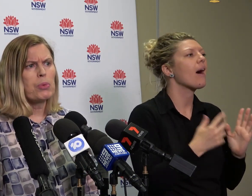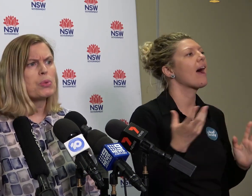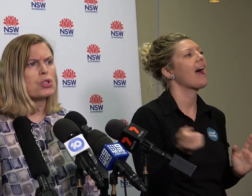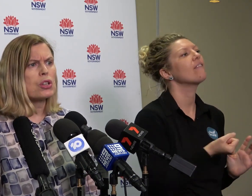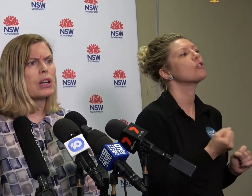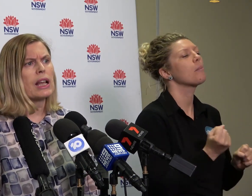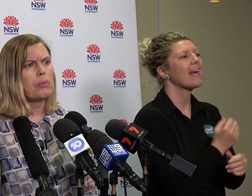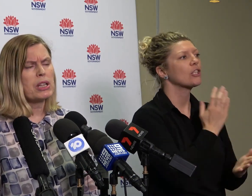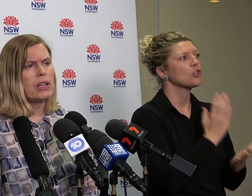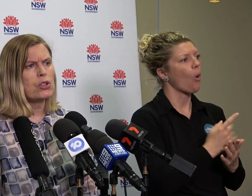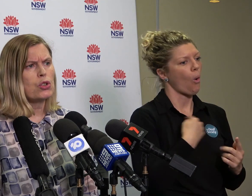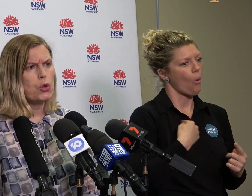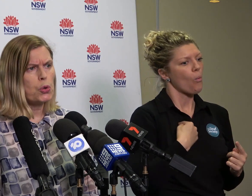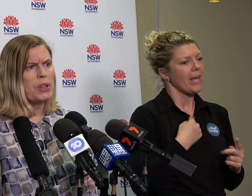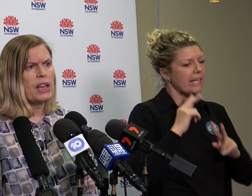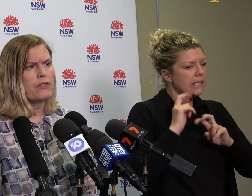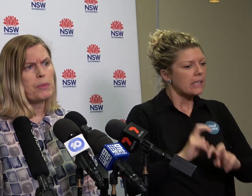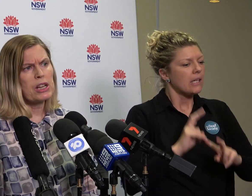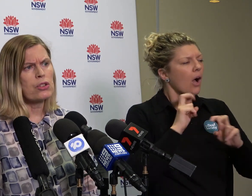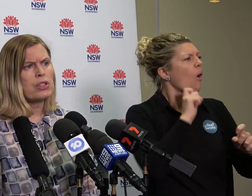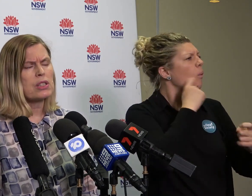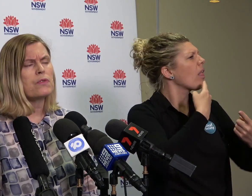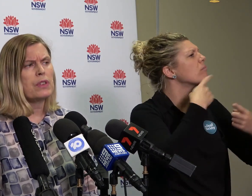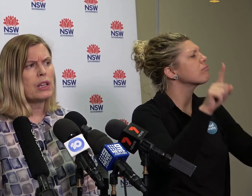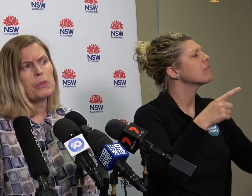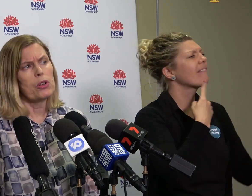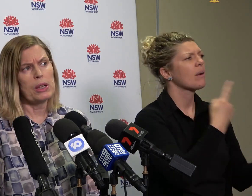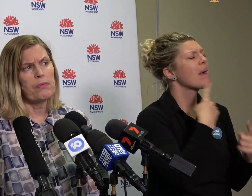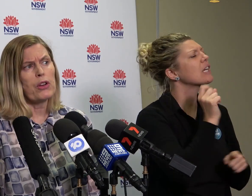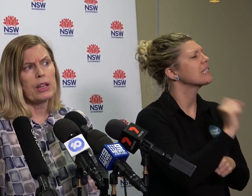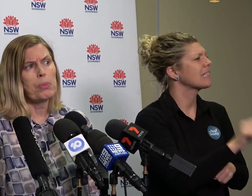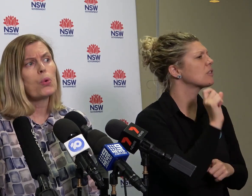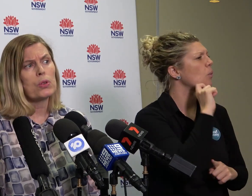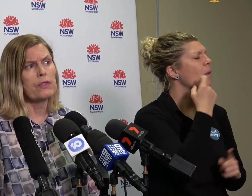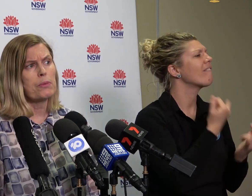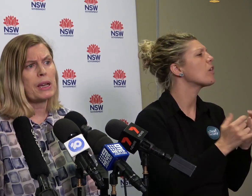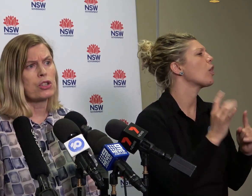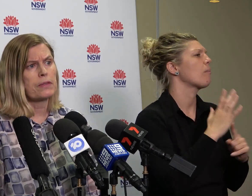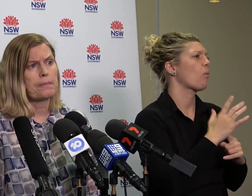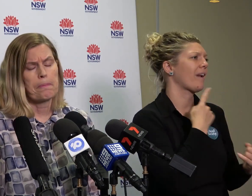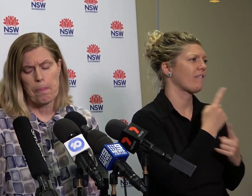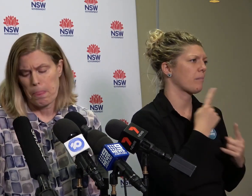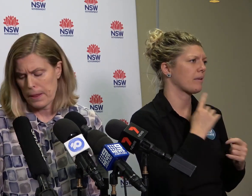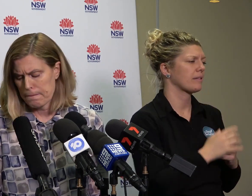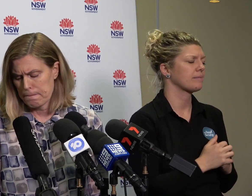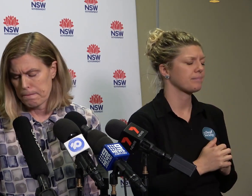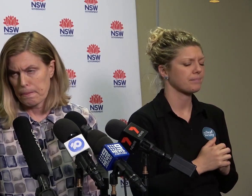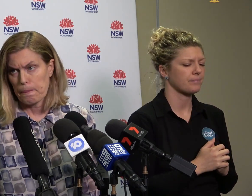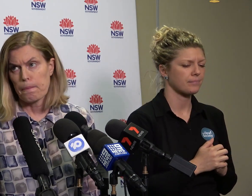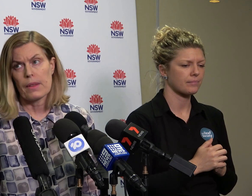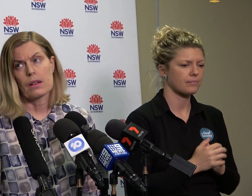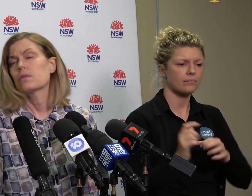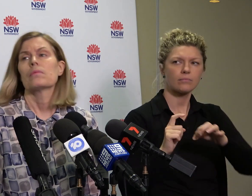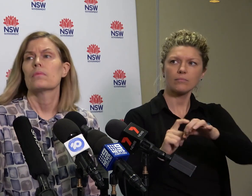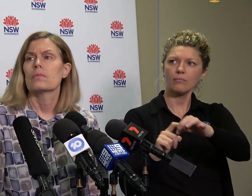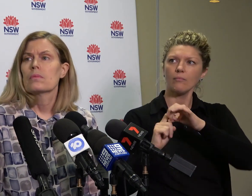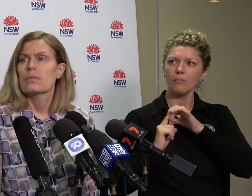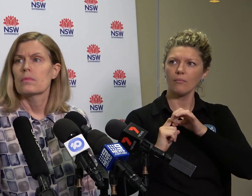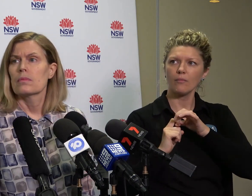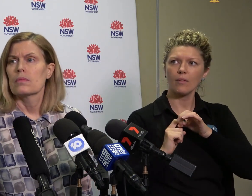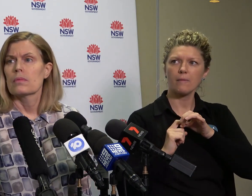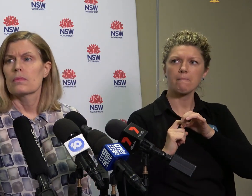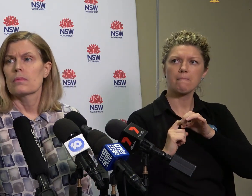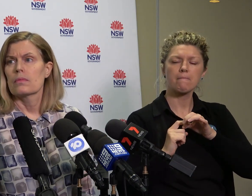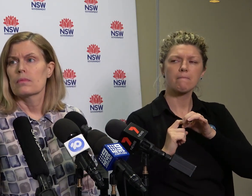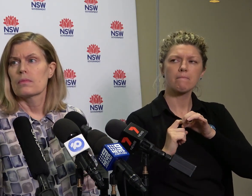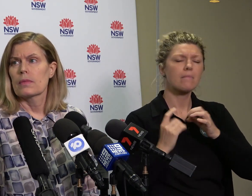undertaking that, and we will certainly update you with that information, because it's very important information. What sort of rough number are you looking at in terms of how